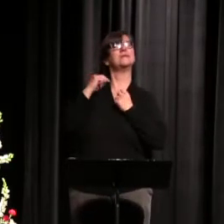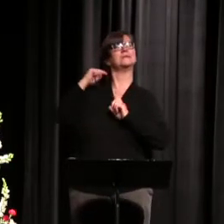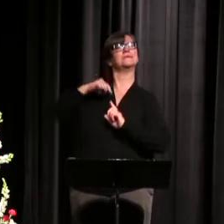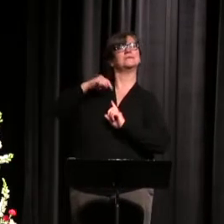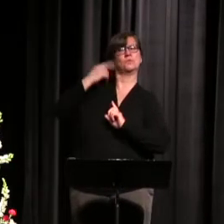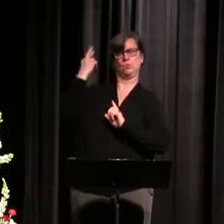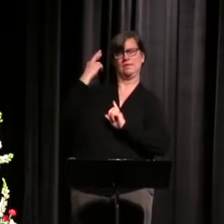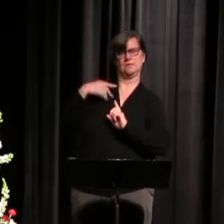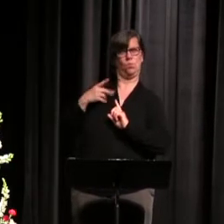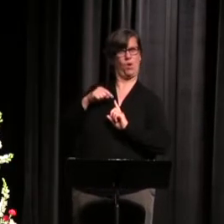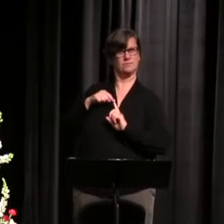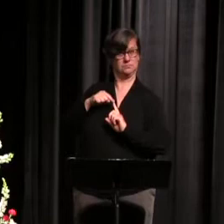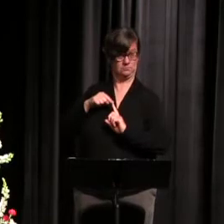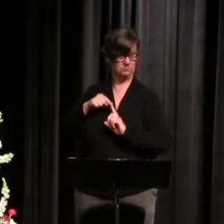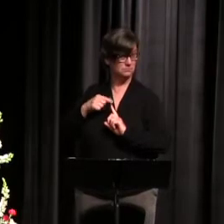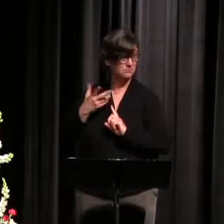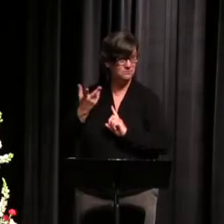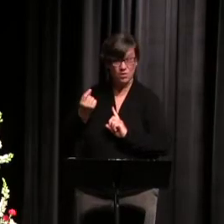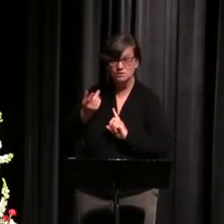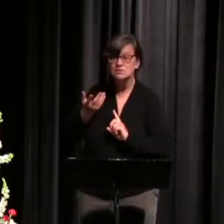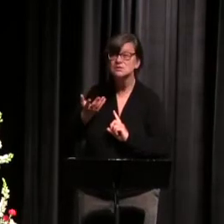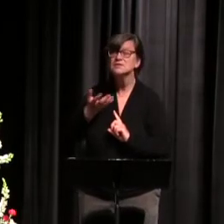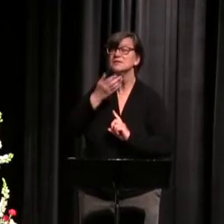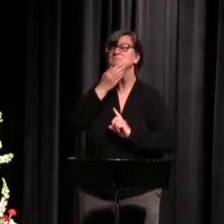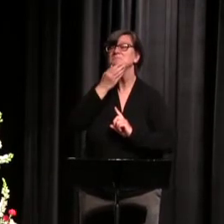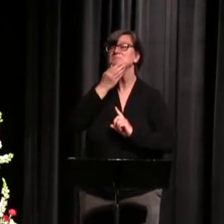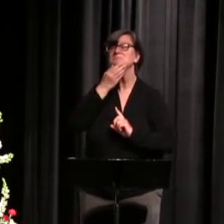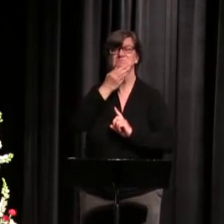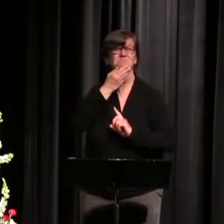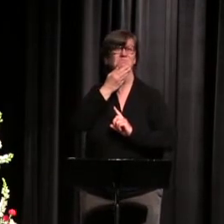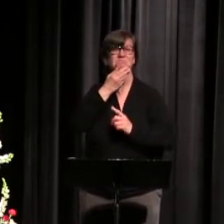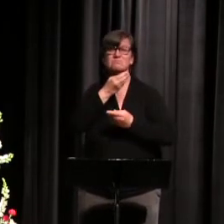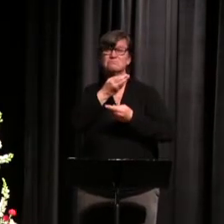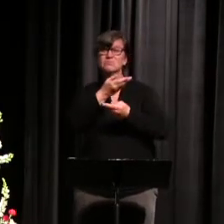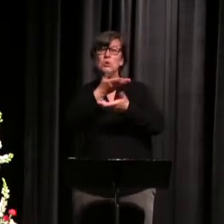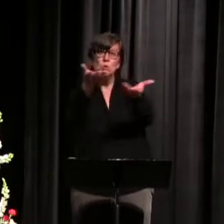a big part of that answer is, you all do.